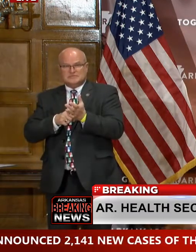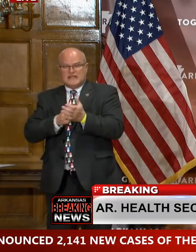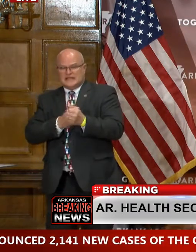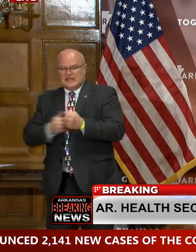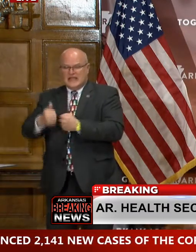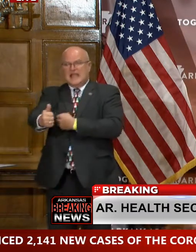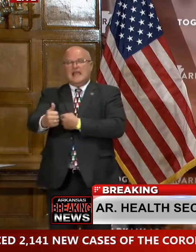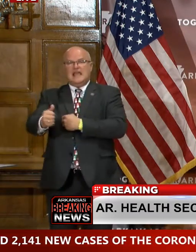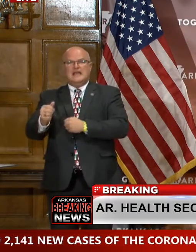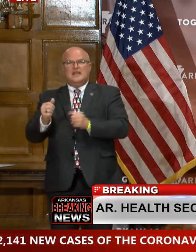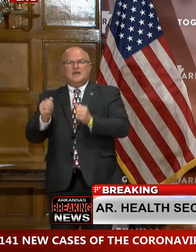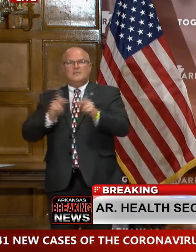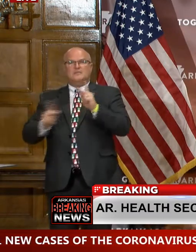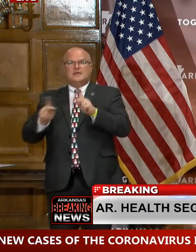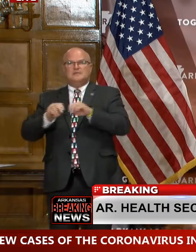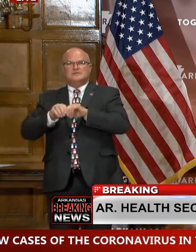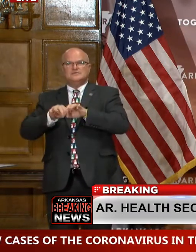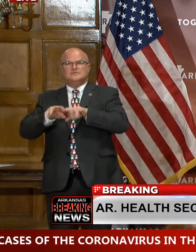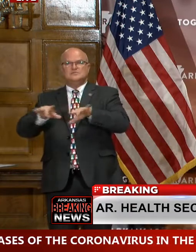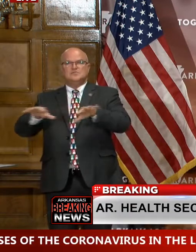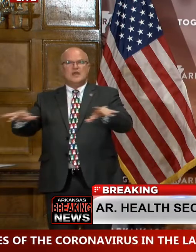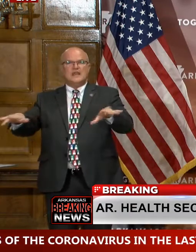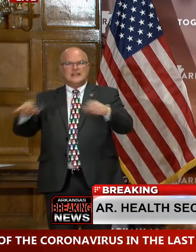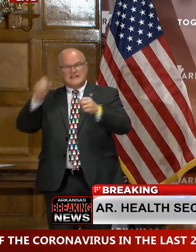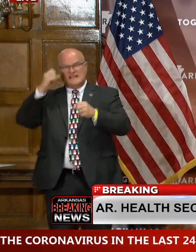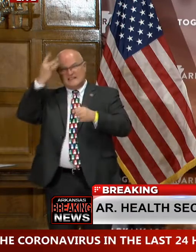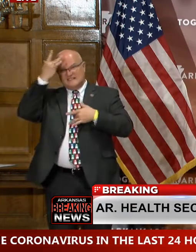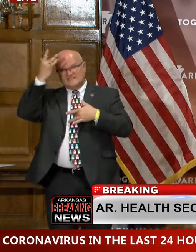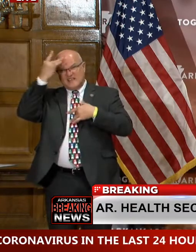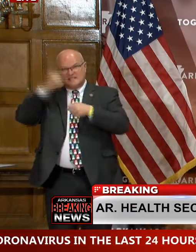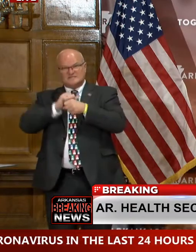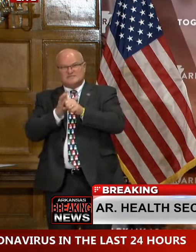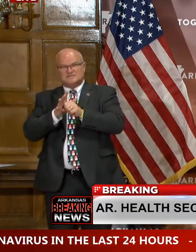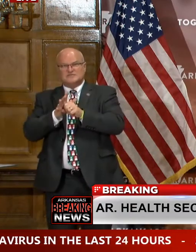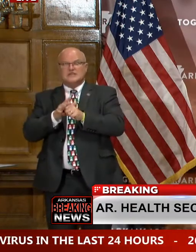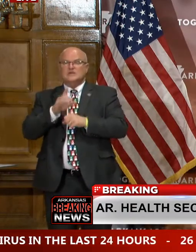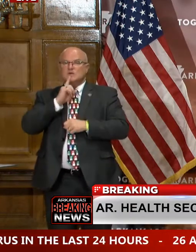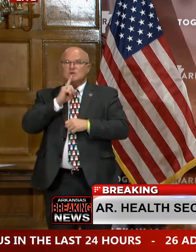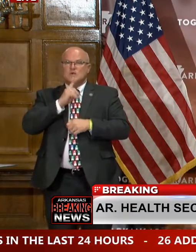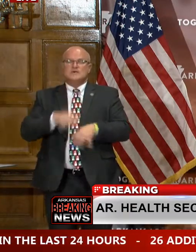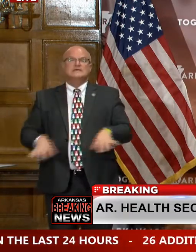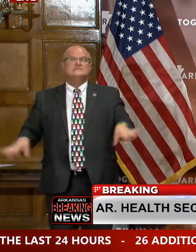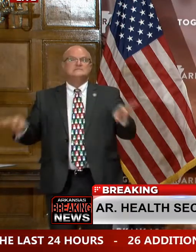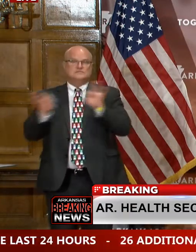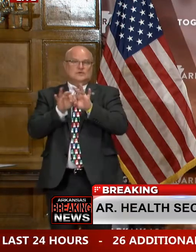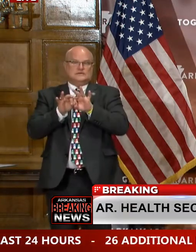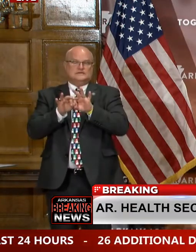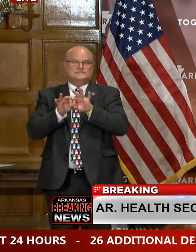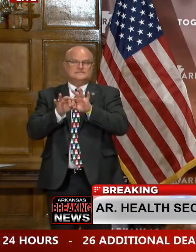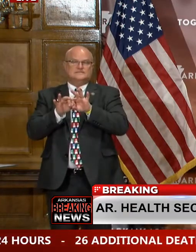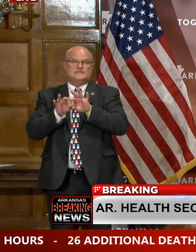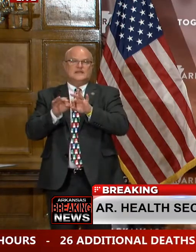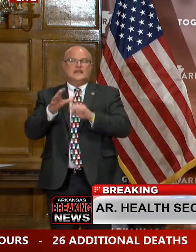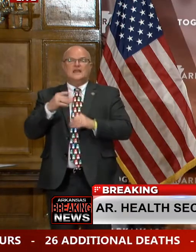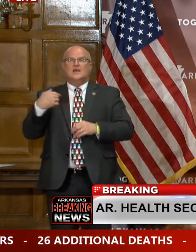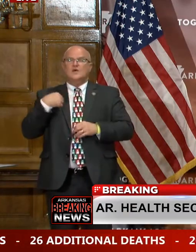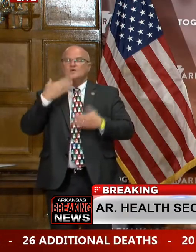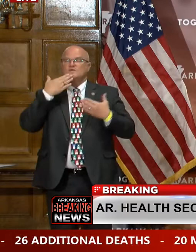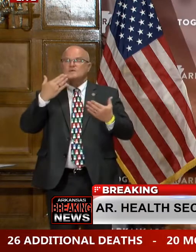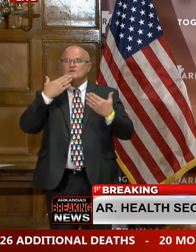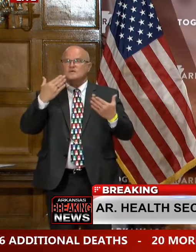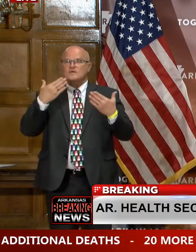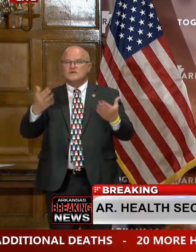the asymptomatic spread of the COVID virus is an extremely important tool, and we are